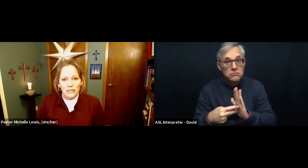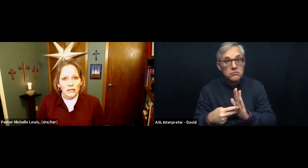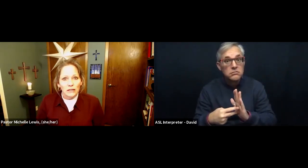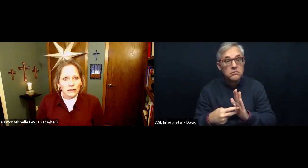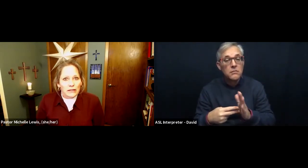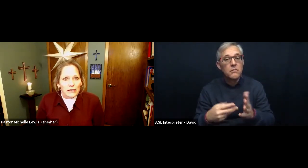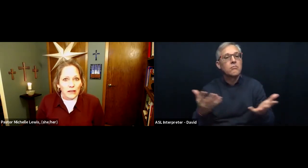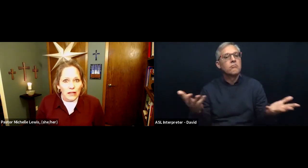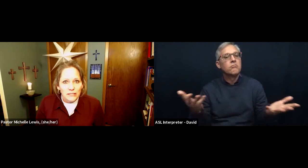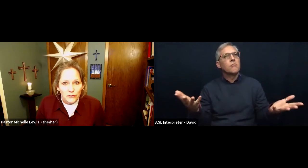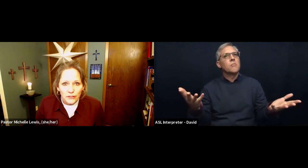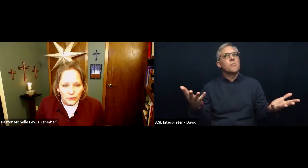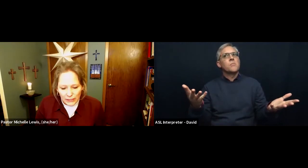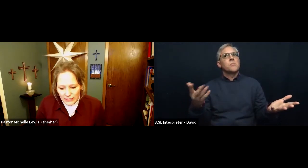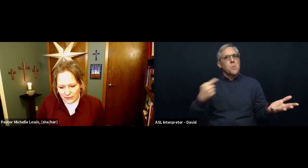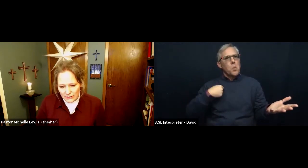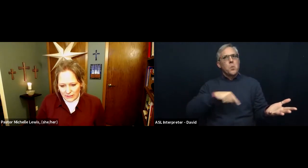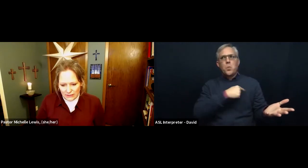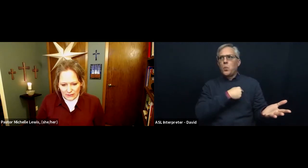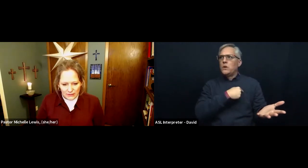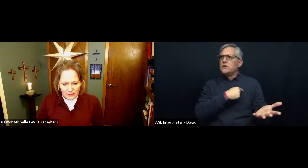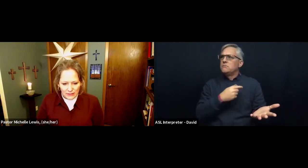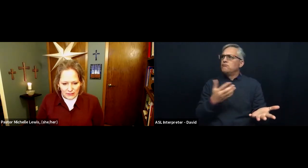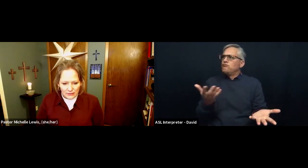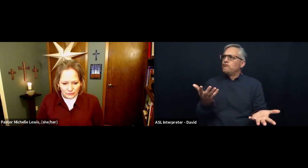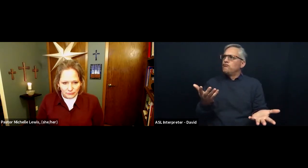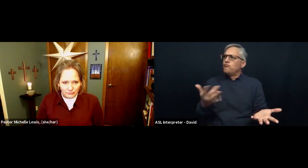be in God's good graces.